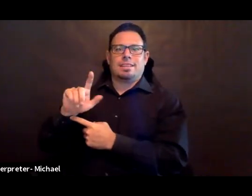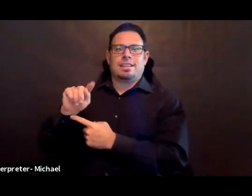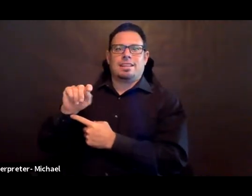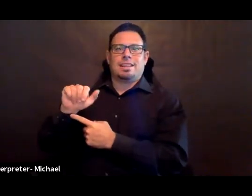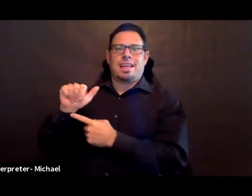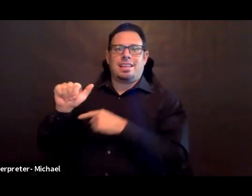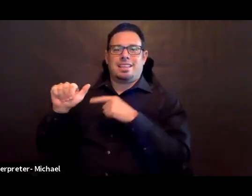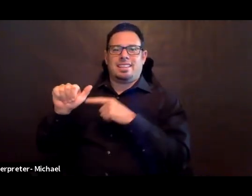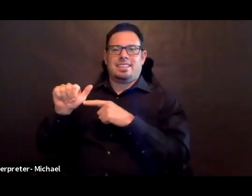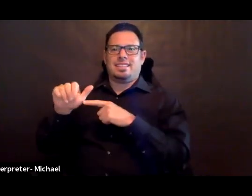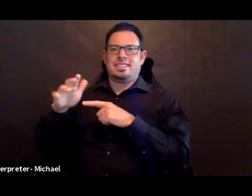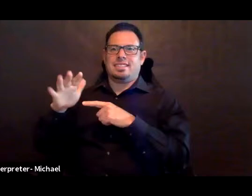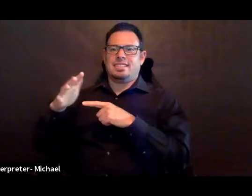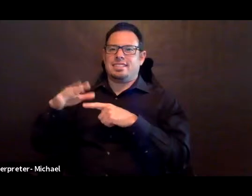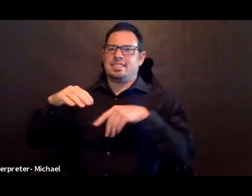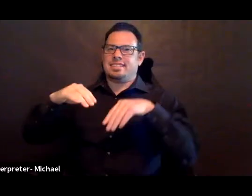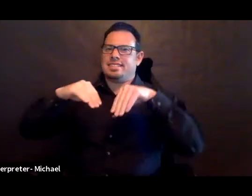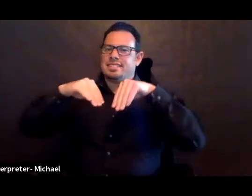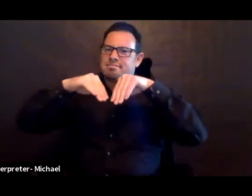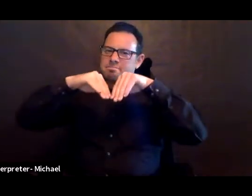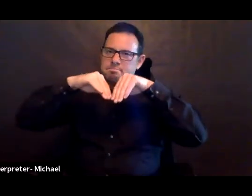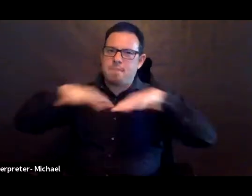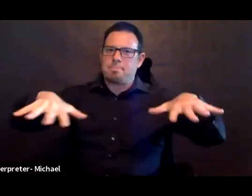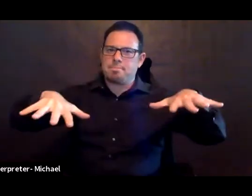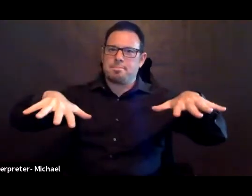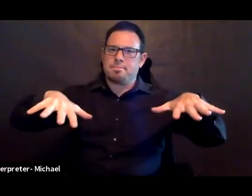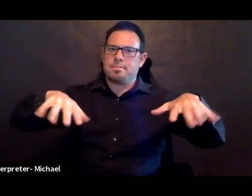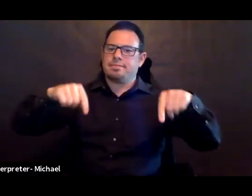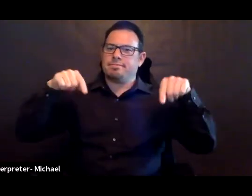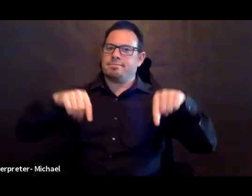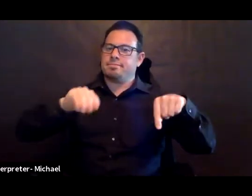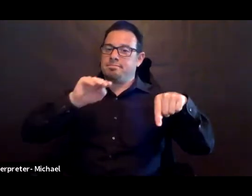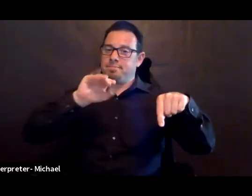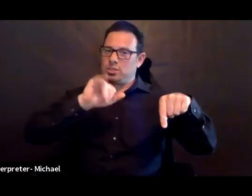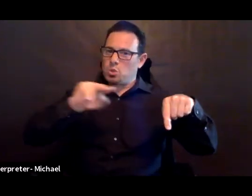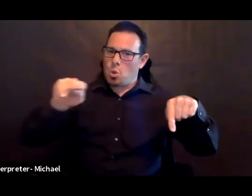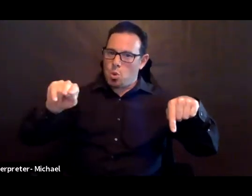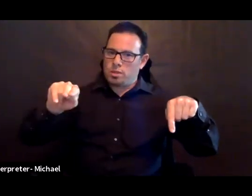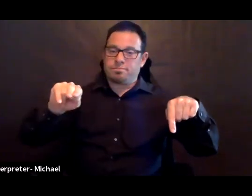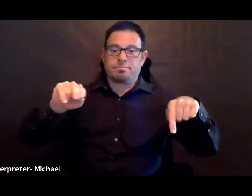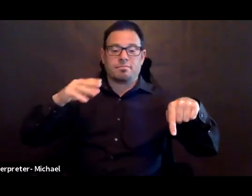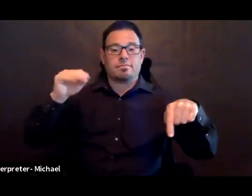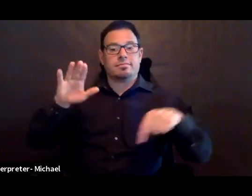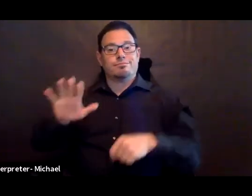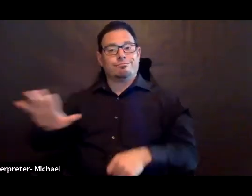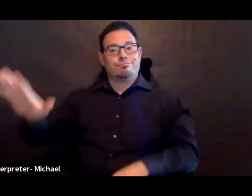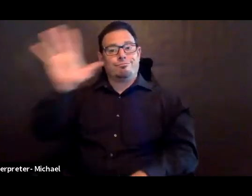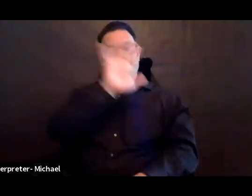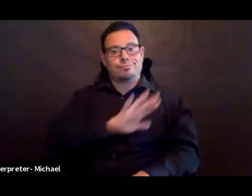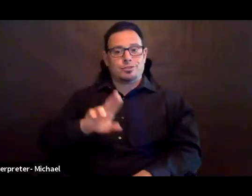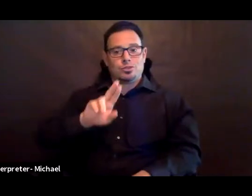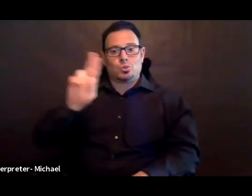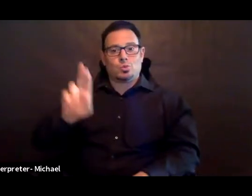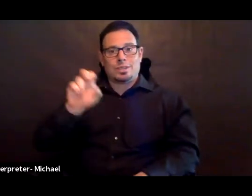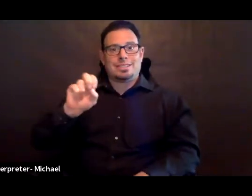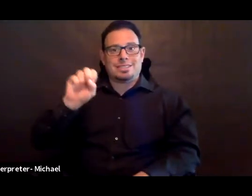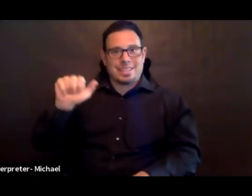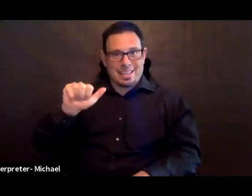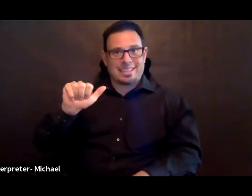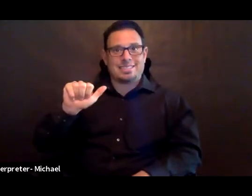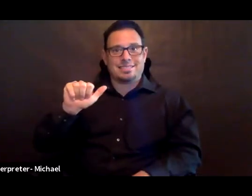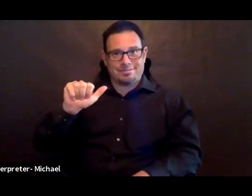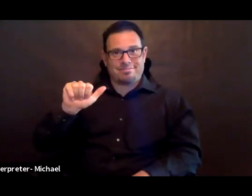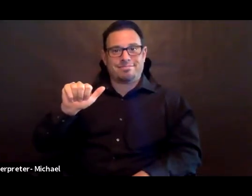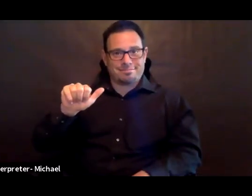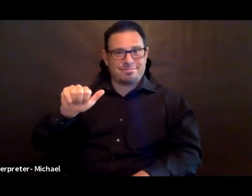as in the country overall. Our wonderful epidemiologists at the Minnesota Department of Health